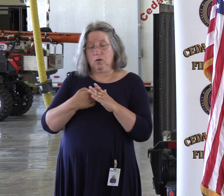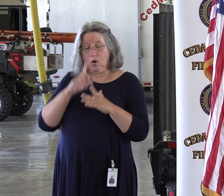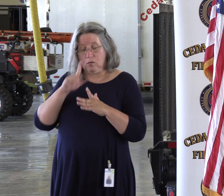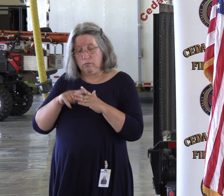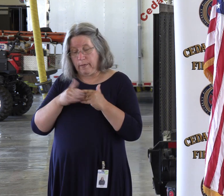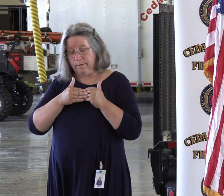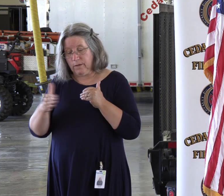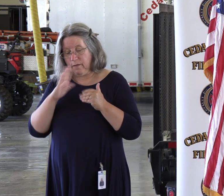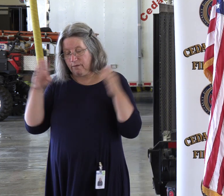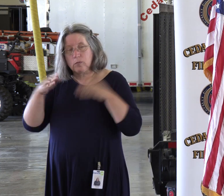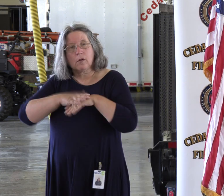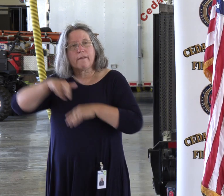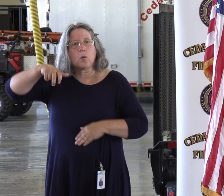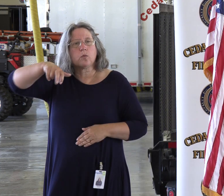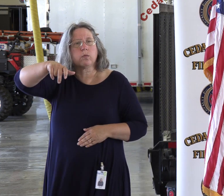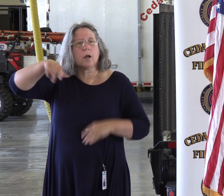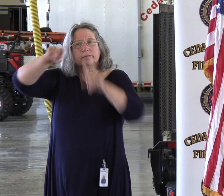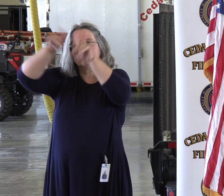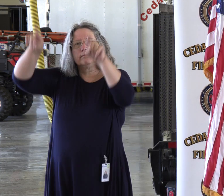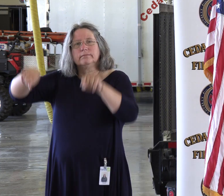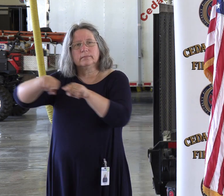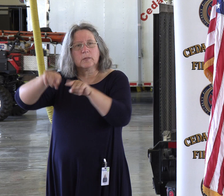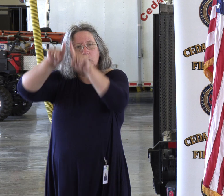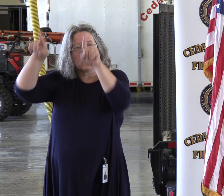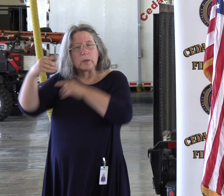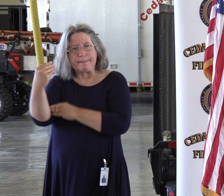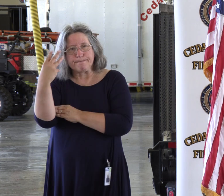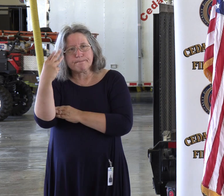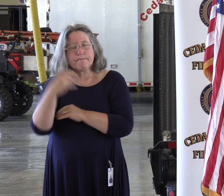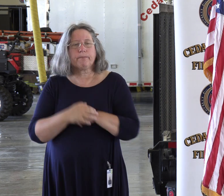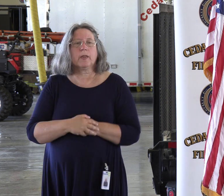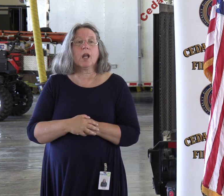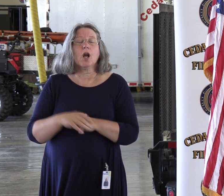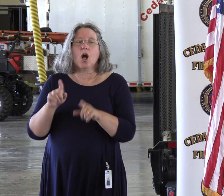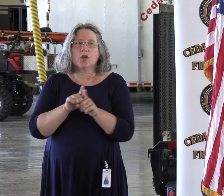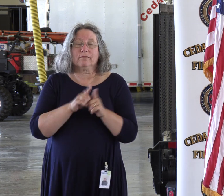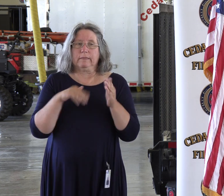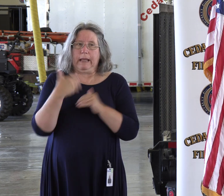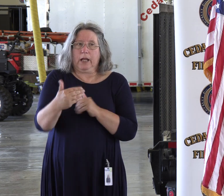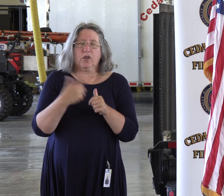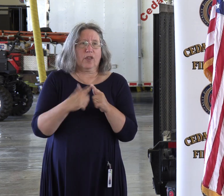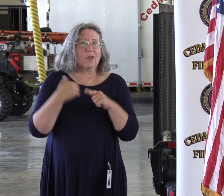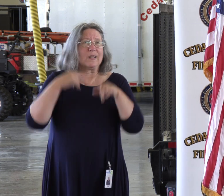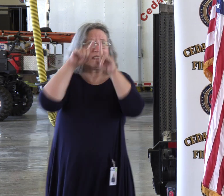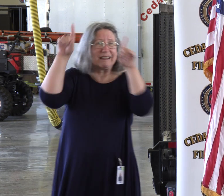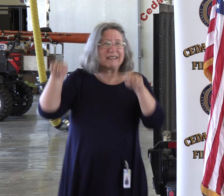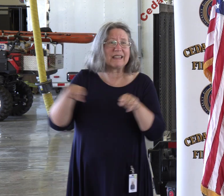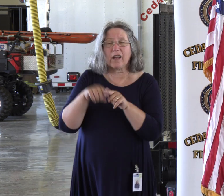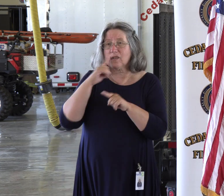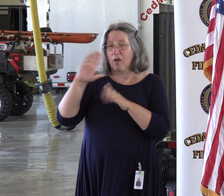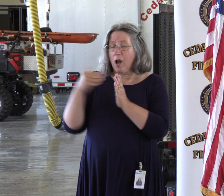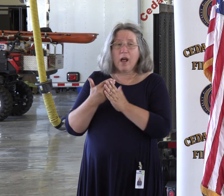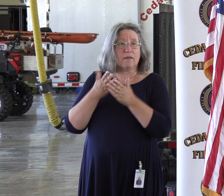safety. Our sign crews continue to replace our critical roadway signs throughout the community. Again, I'd like to remind residents,